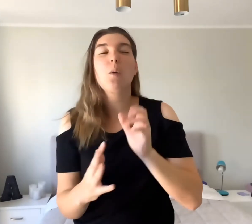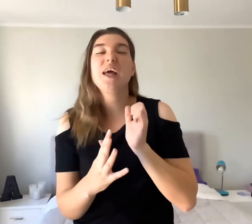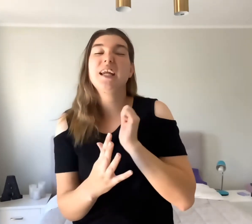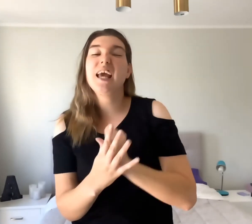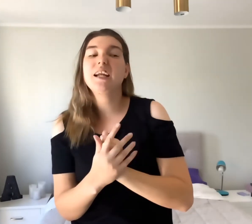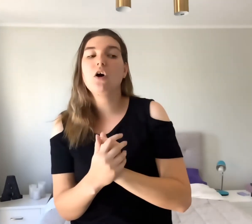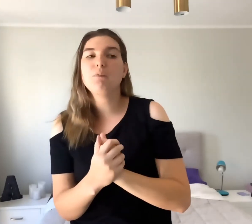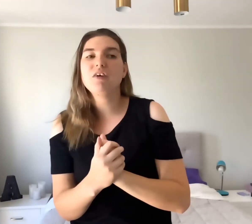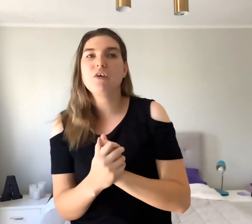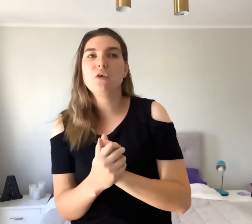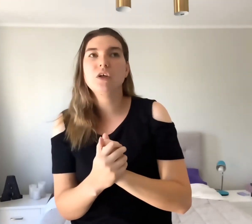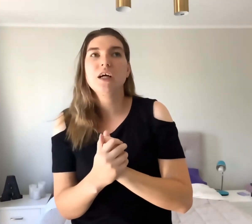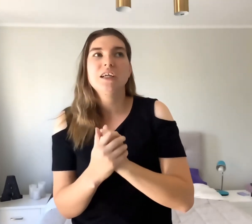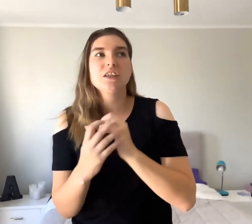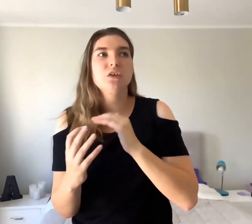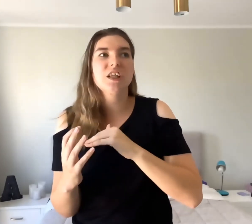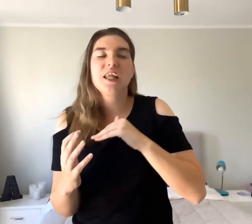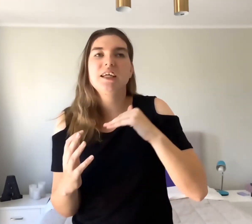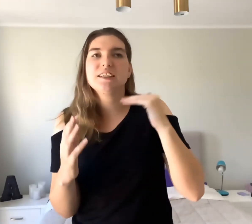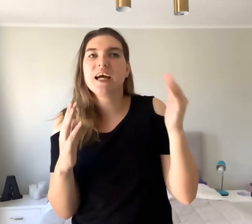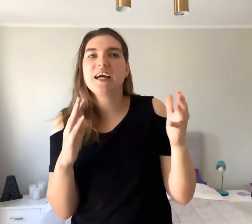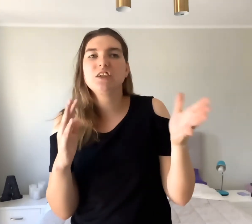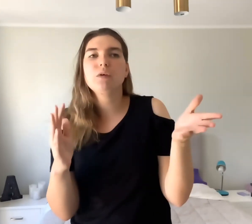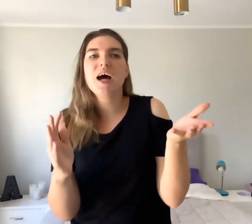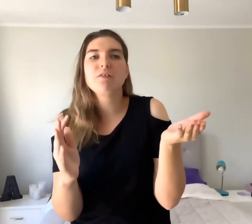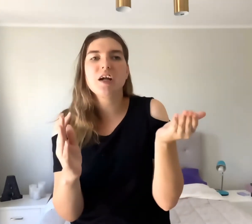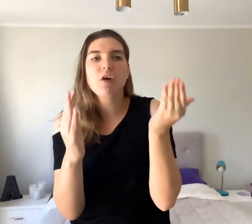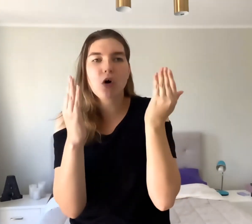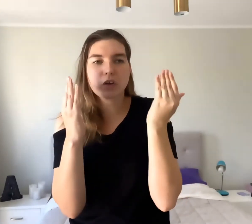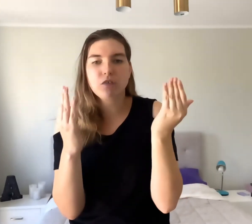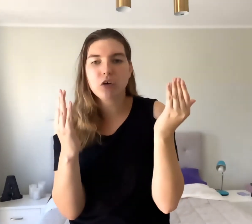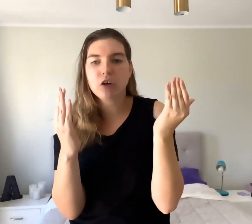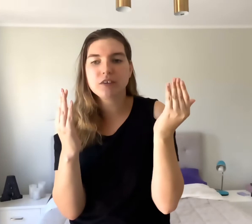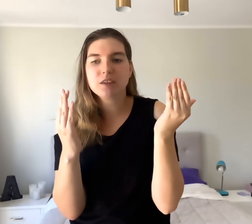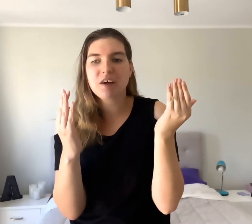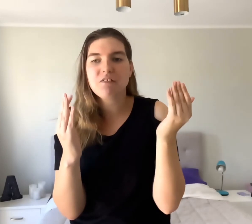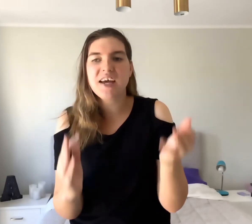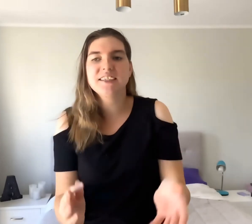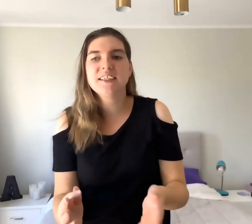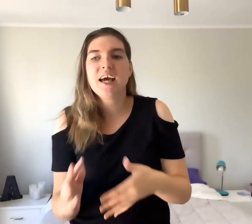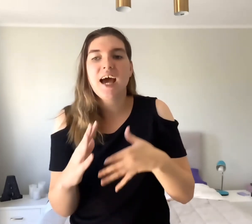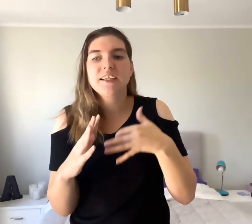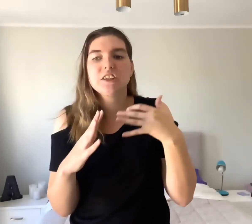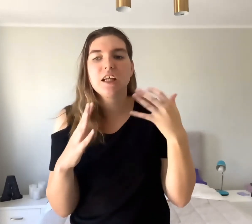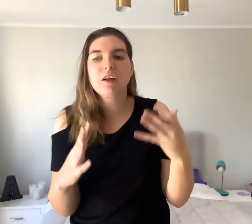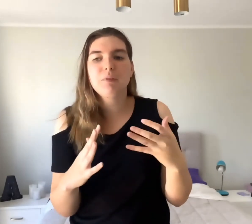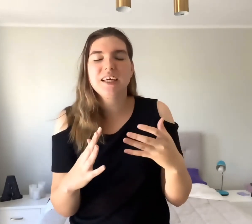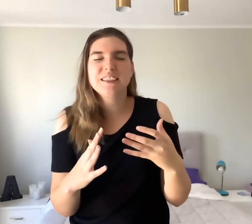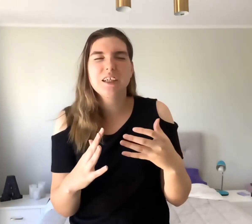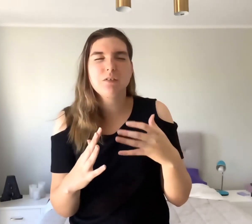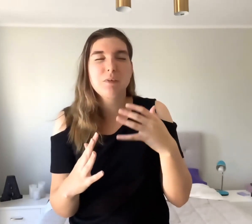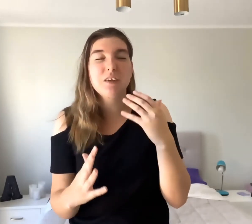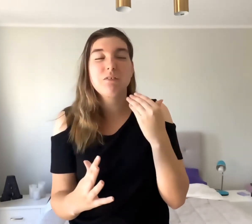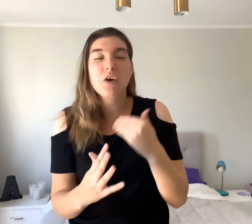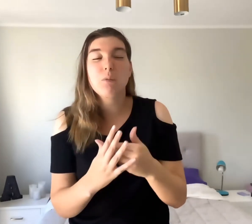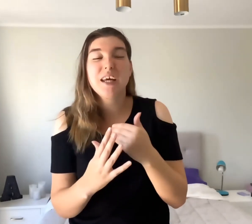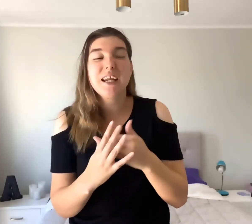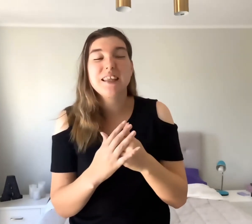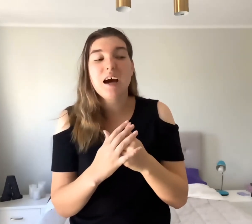and edit it on my phone, just using the sight I do have, kind of hold the phone close to my face, and it's just a little bit easier for me to film and edit that way.